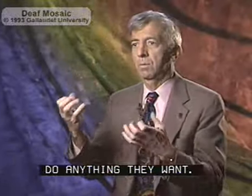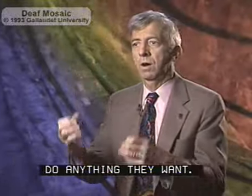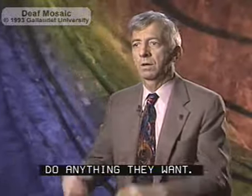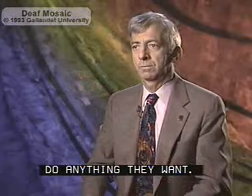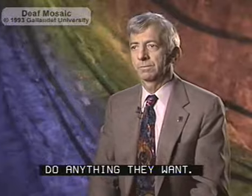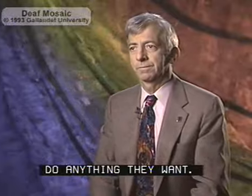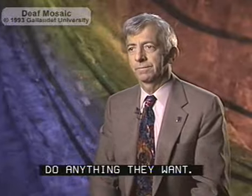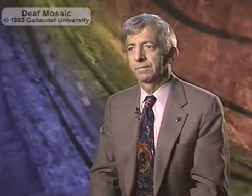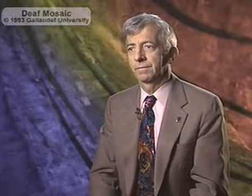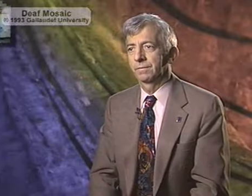want.